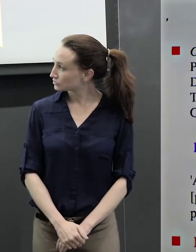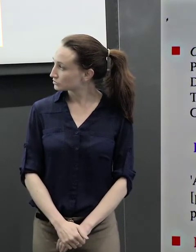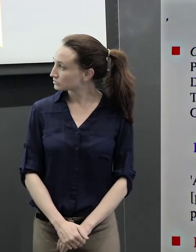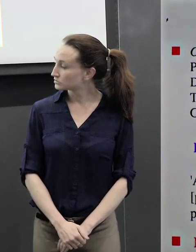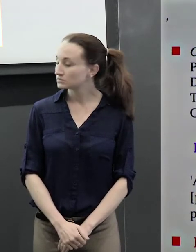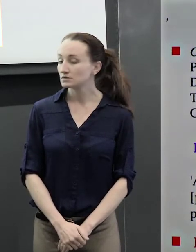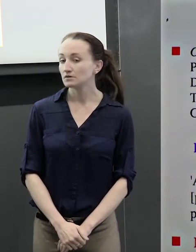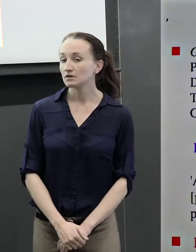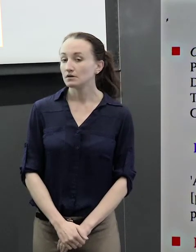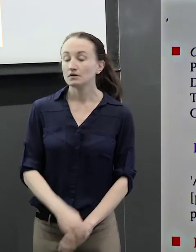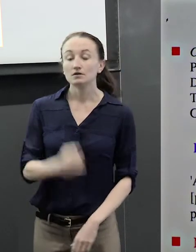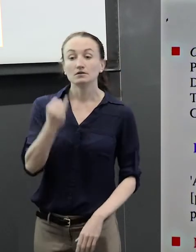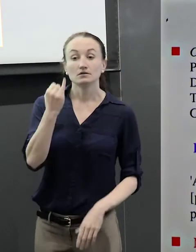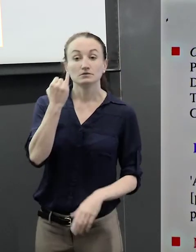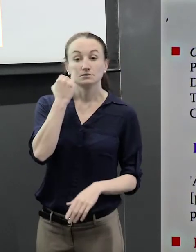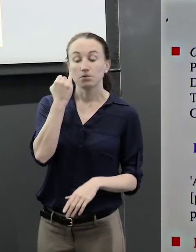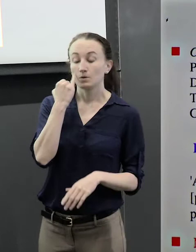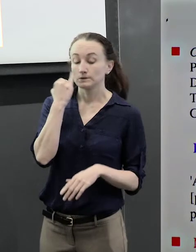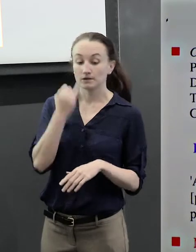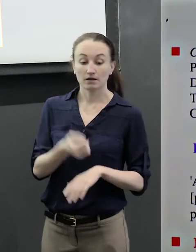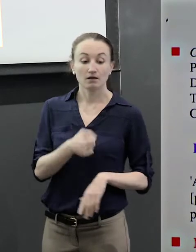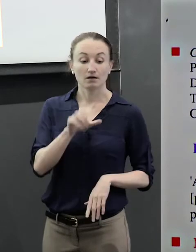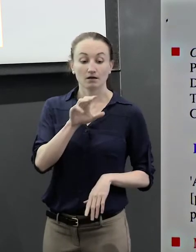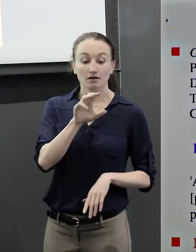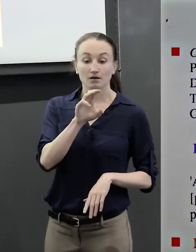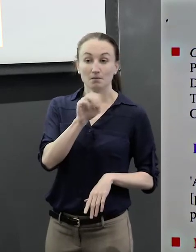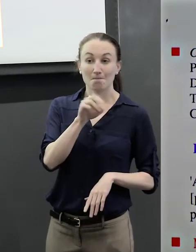If you say, Mary likes herself, John doesn't,